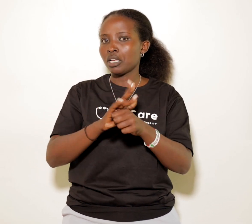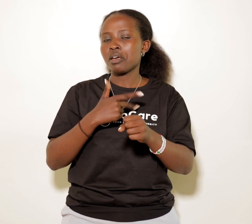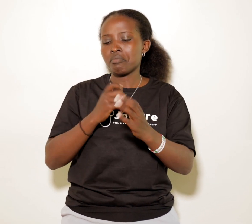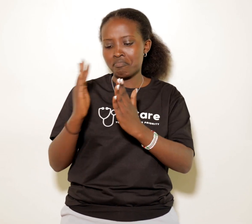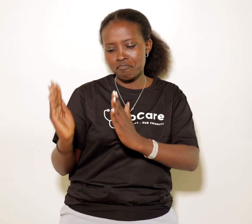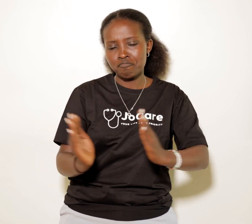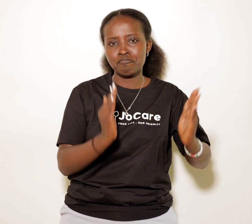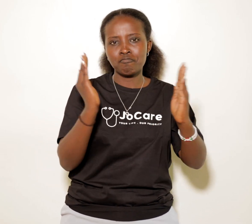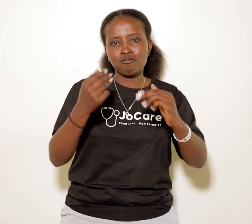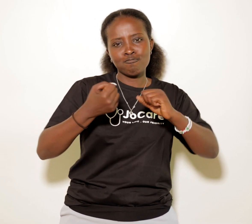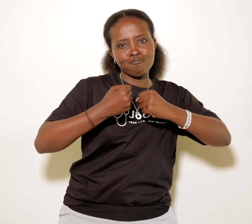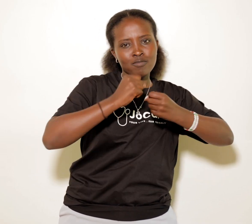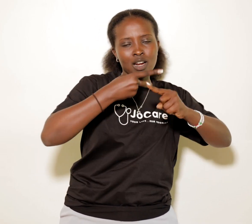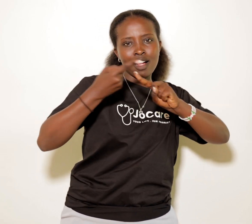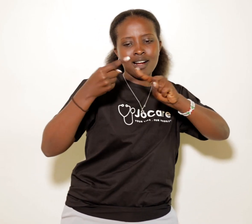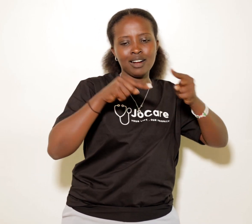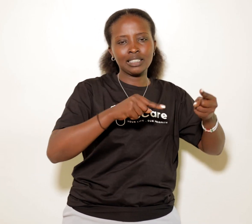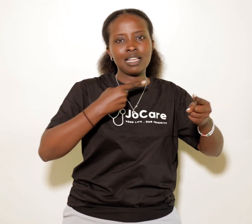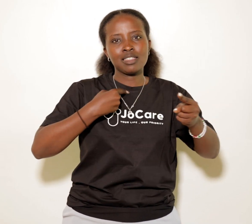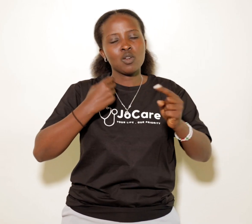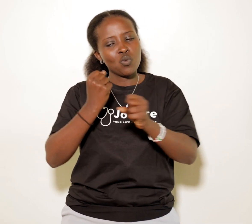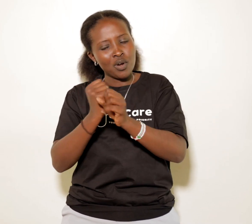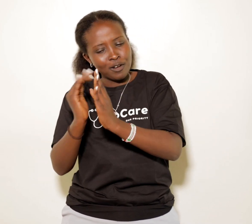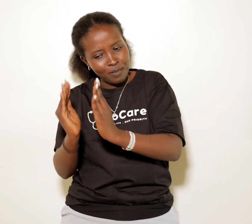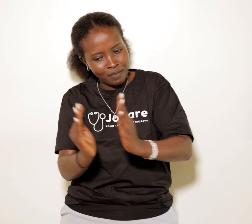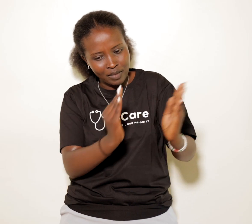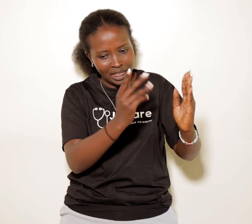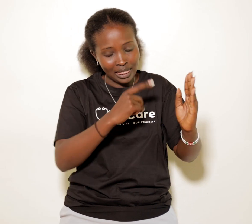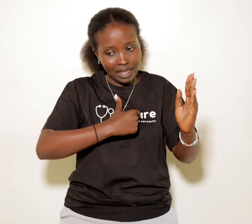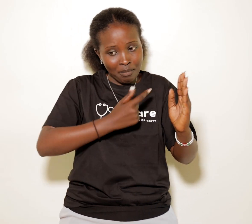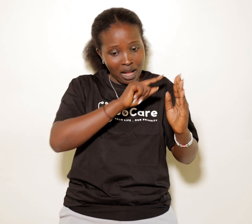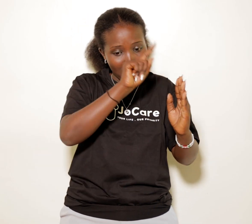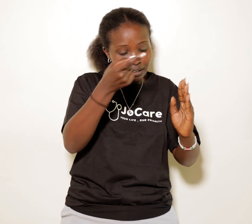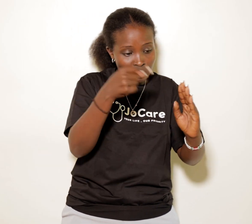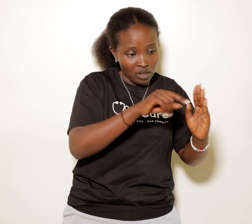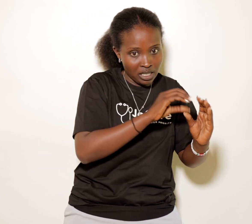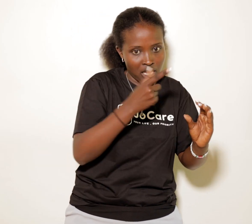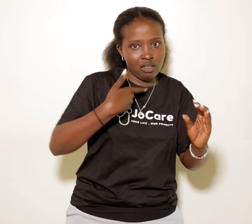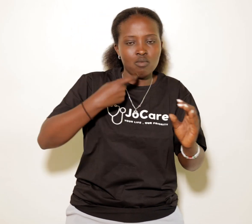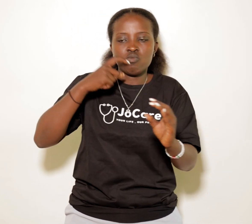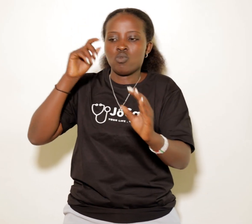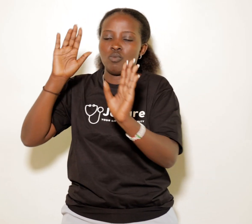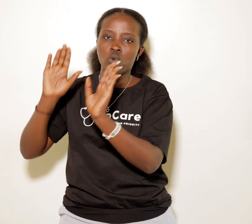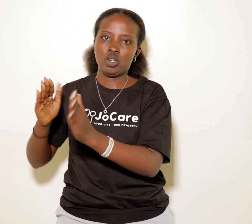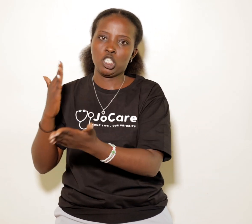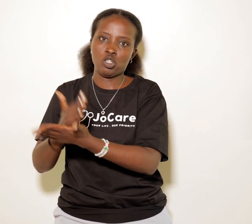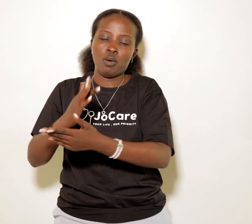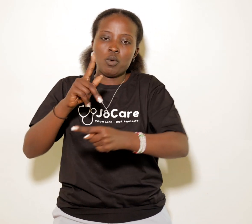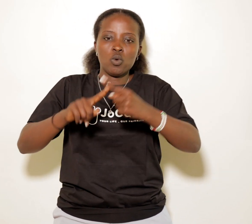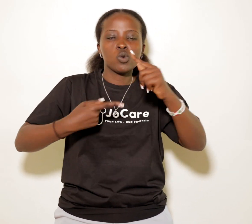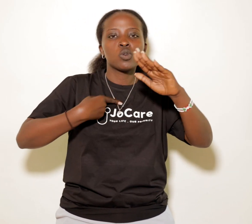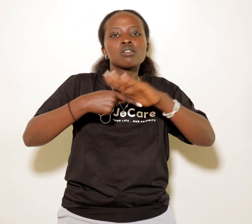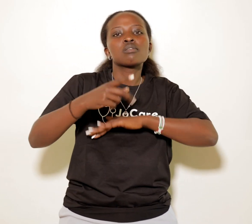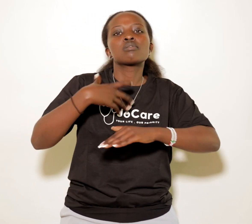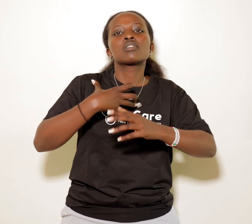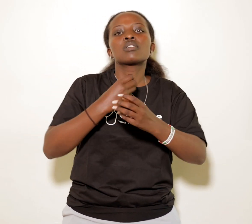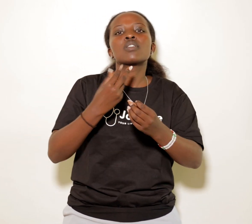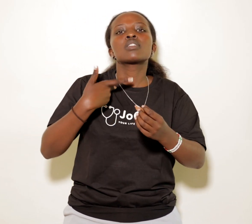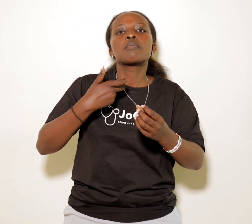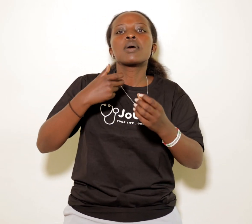any consequences that may come unplanned or any consequences that they didn't know ahead. So it's to give them the right information at the right